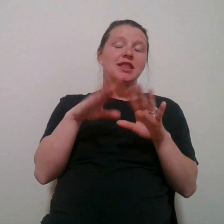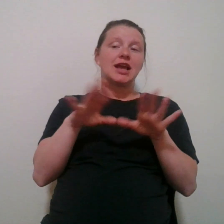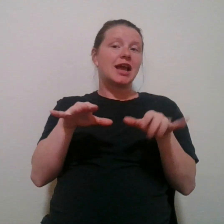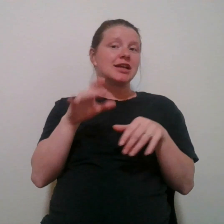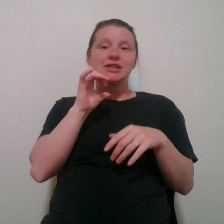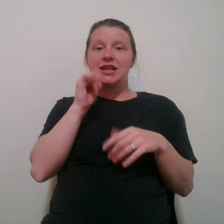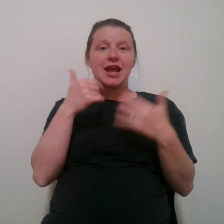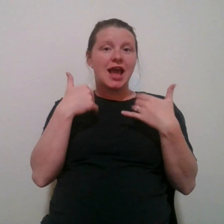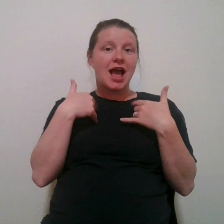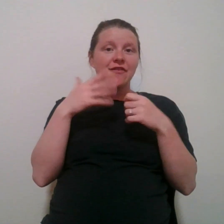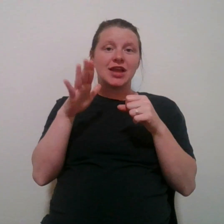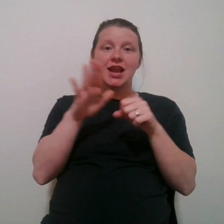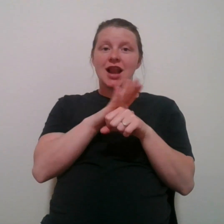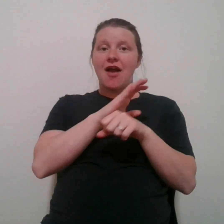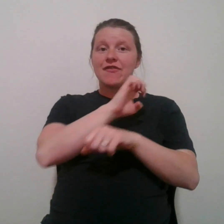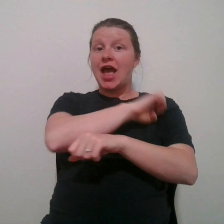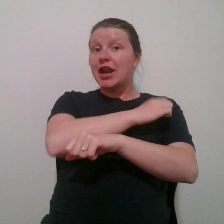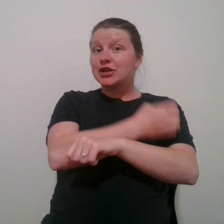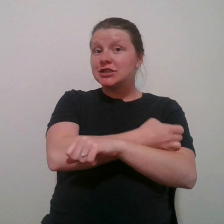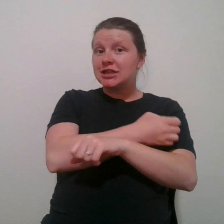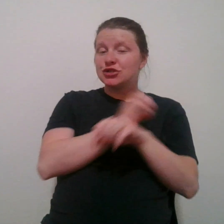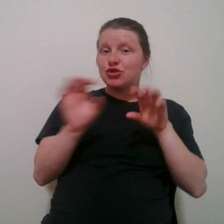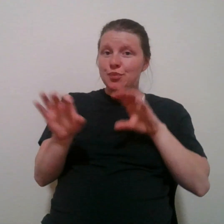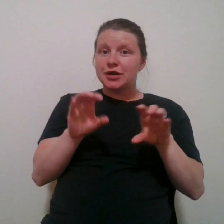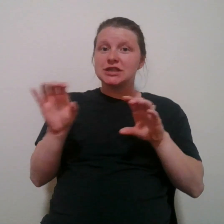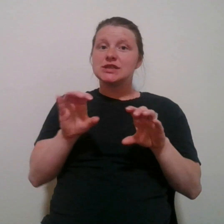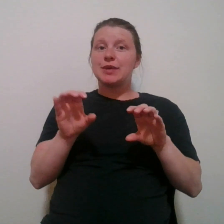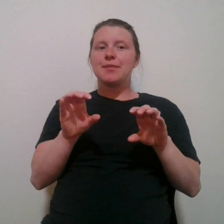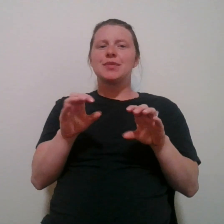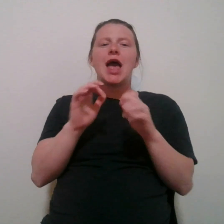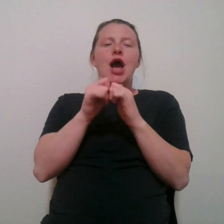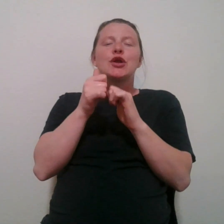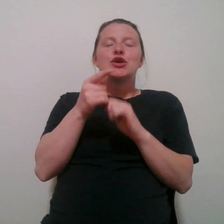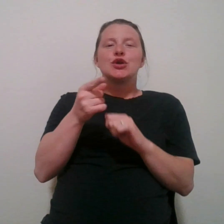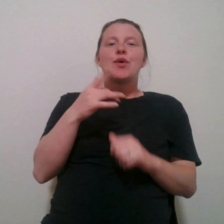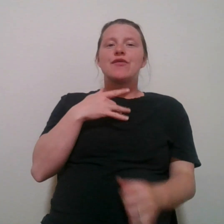do you feel you could approach that in your classroom?